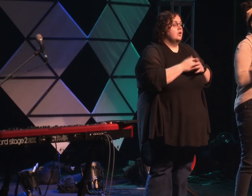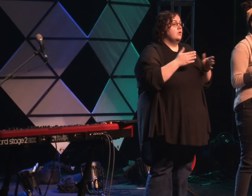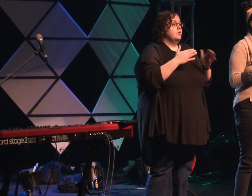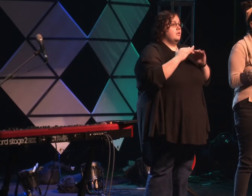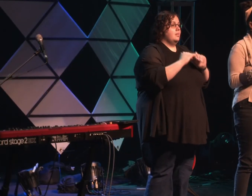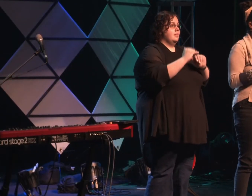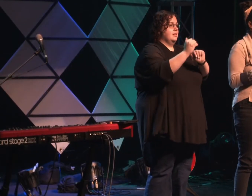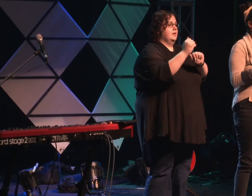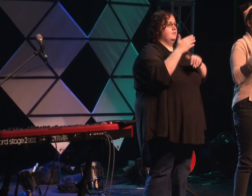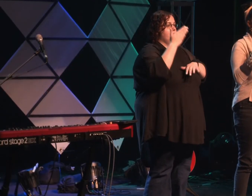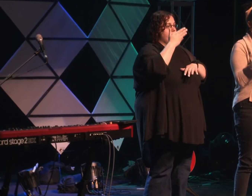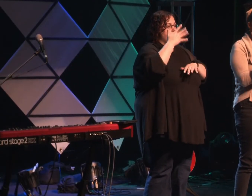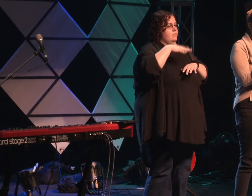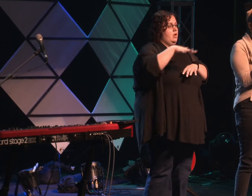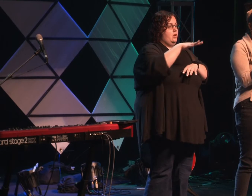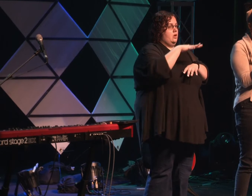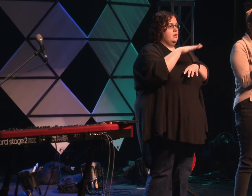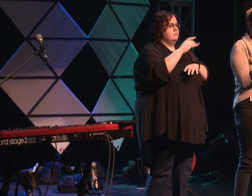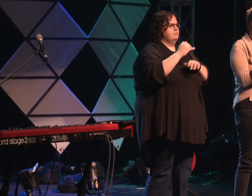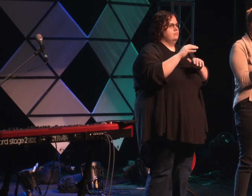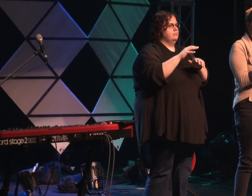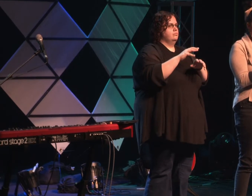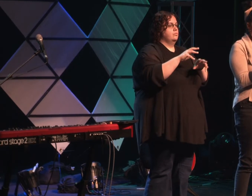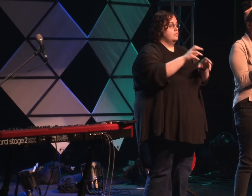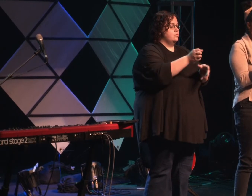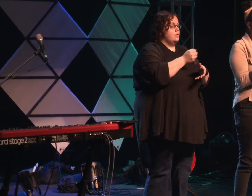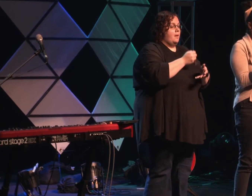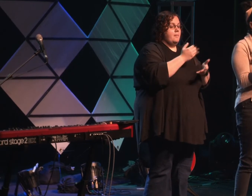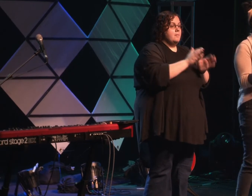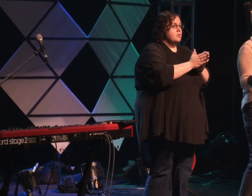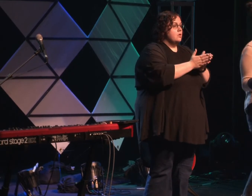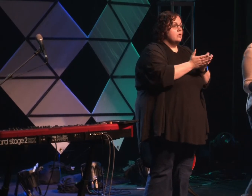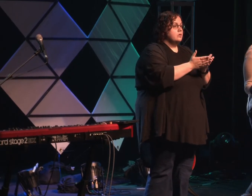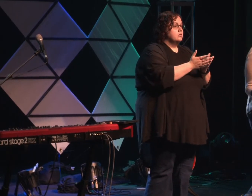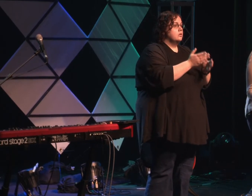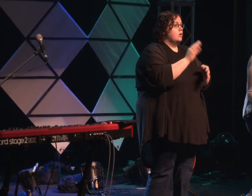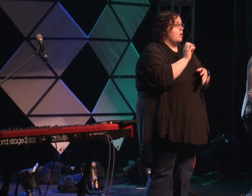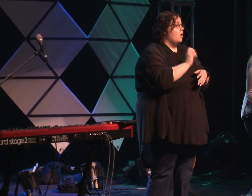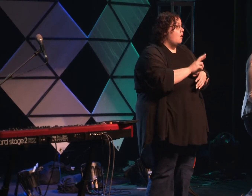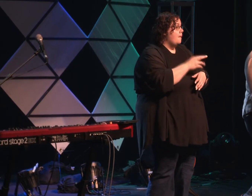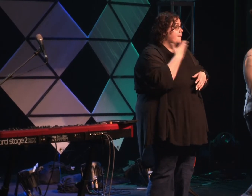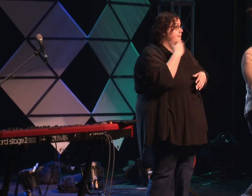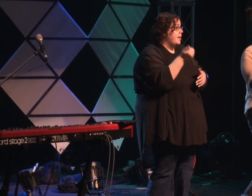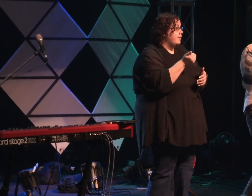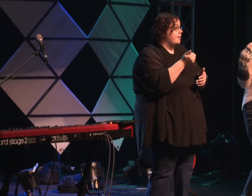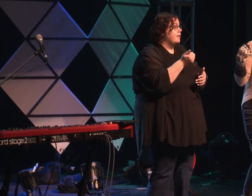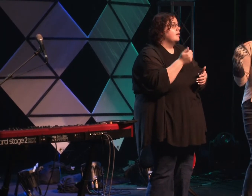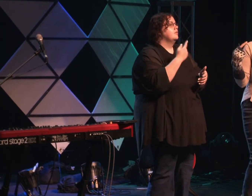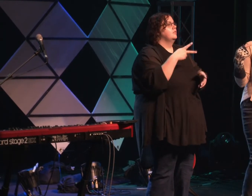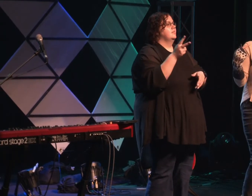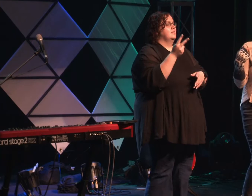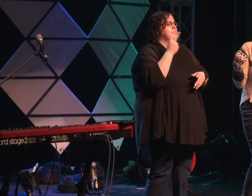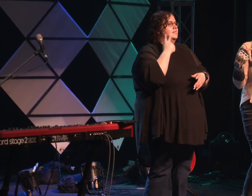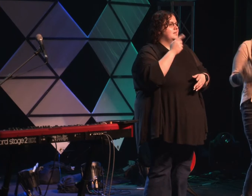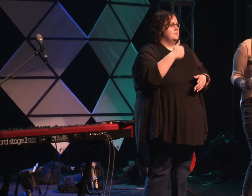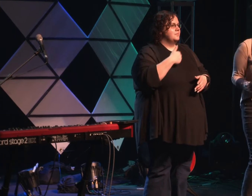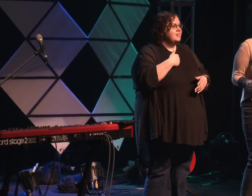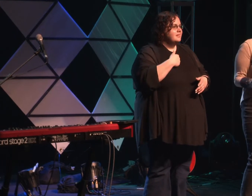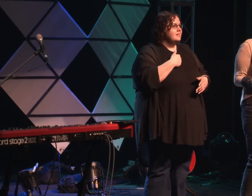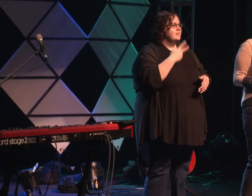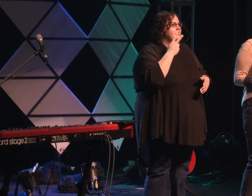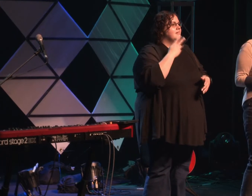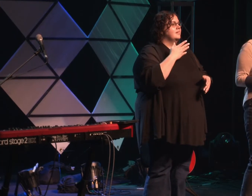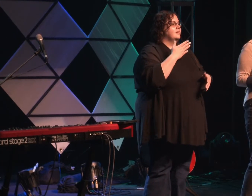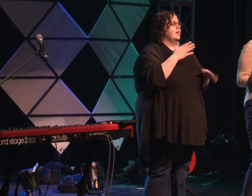out to the auditorium later, just grab a copy from one of the tables in the back, or better yet, you could come see me at